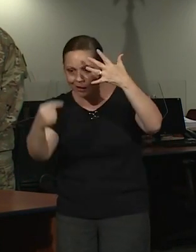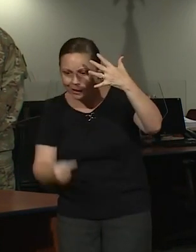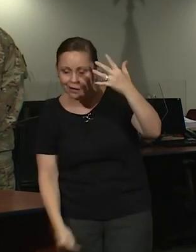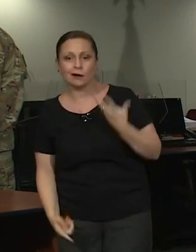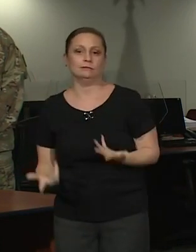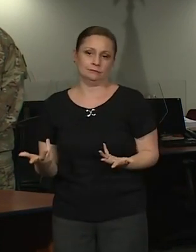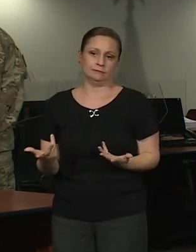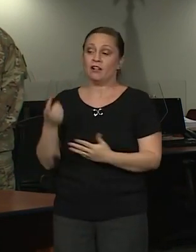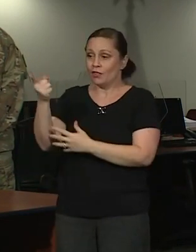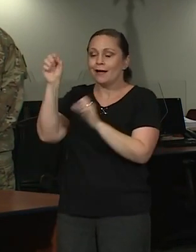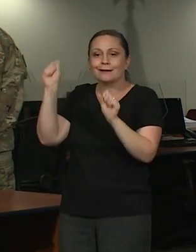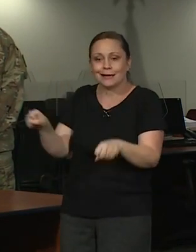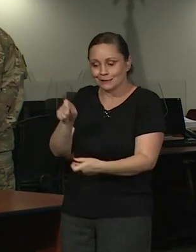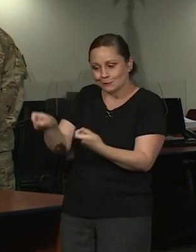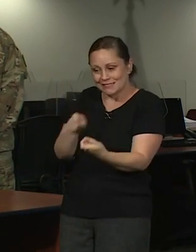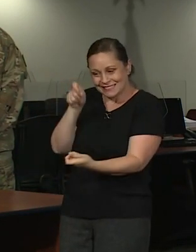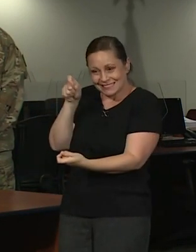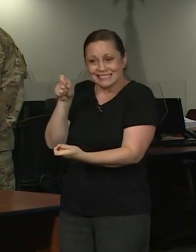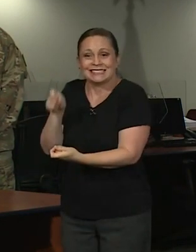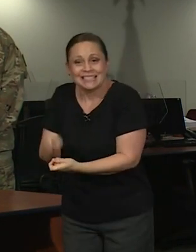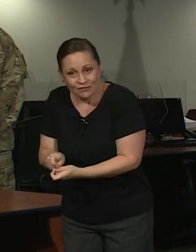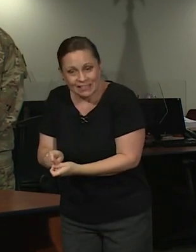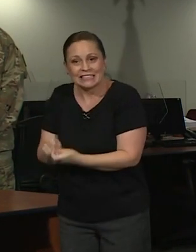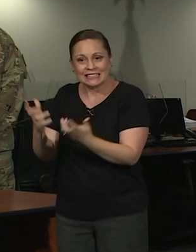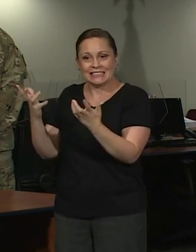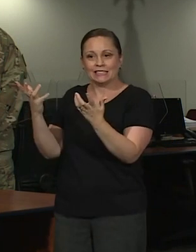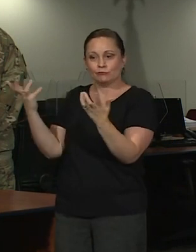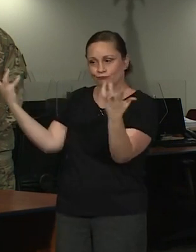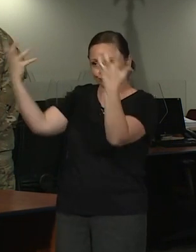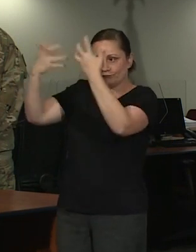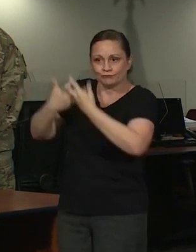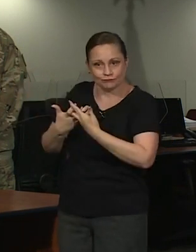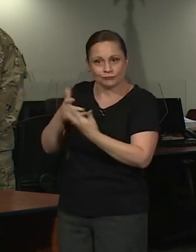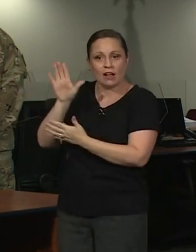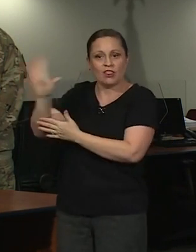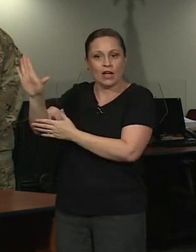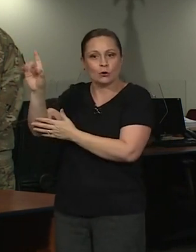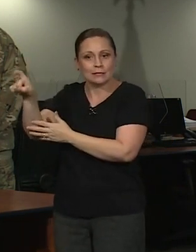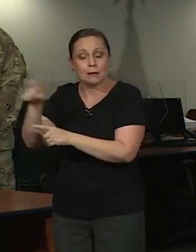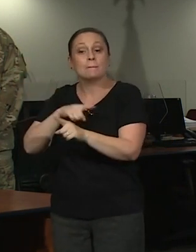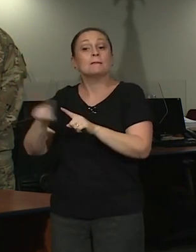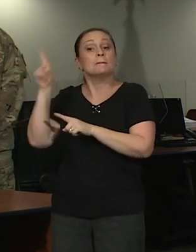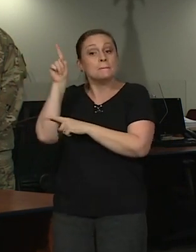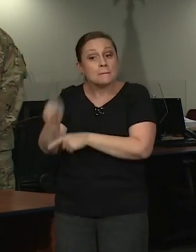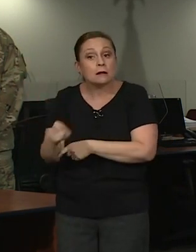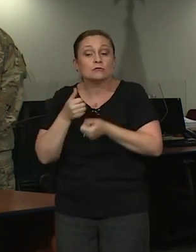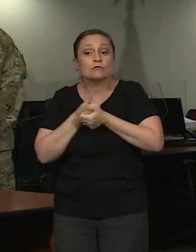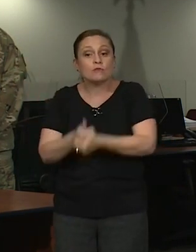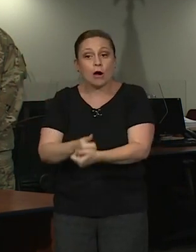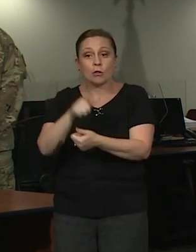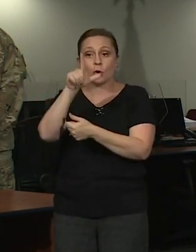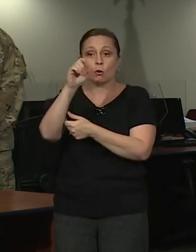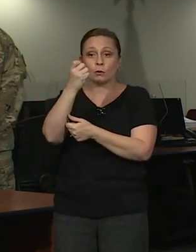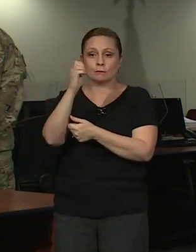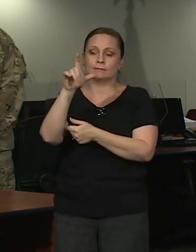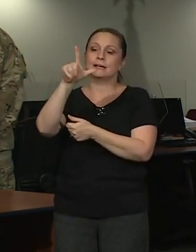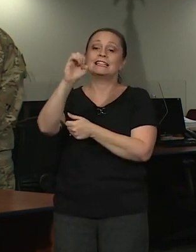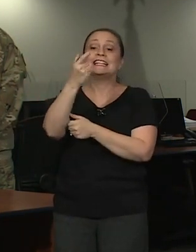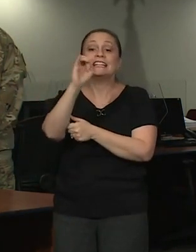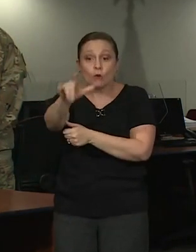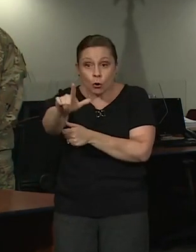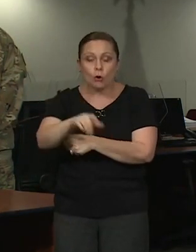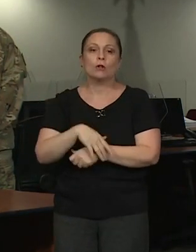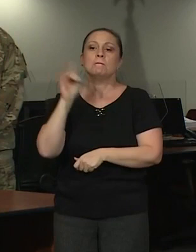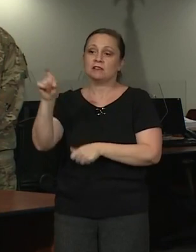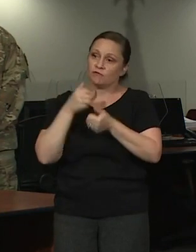them, they have the authority to do that, but they must be careful to be legal and don't go into an unconstitutional area.